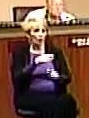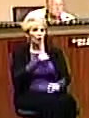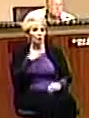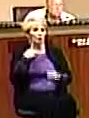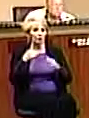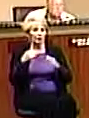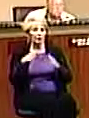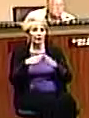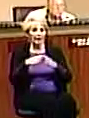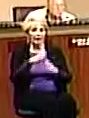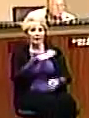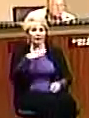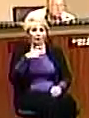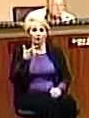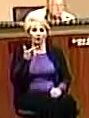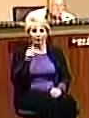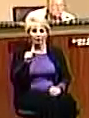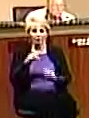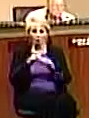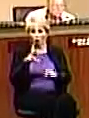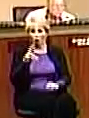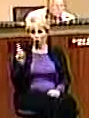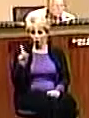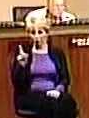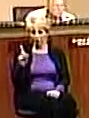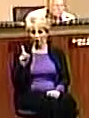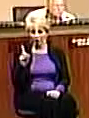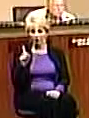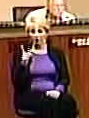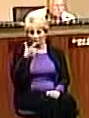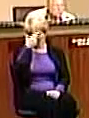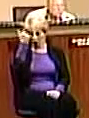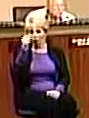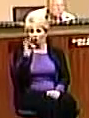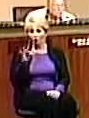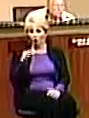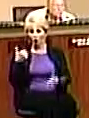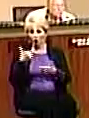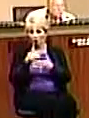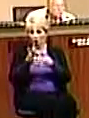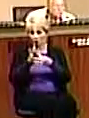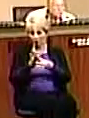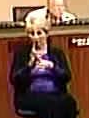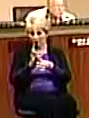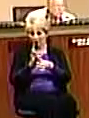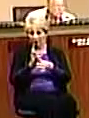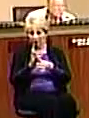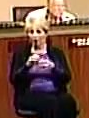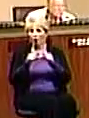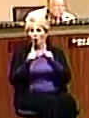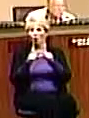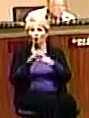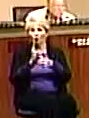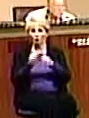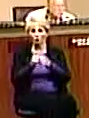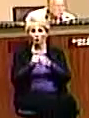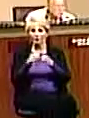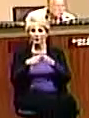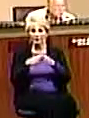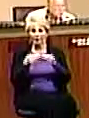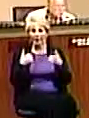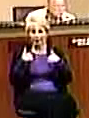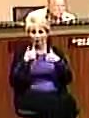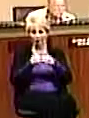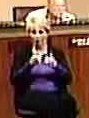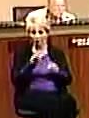Town Council of Glen Alpine or Drexel, in all cases because of the close relationship and ongoing relationship that the city has with